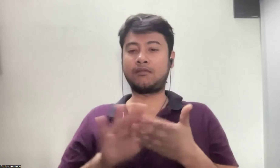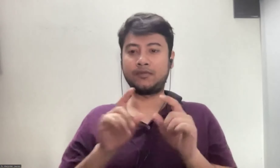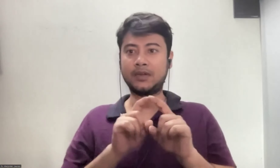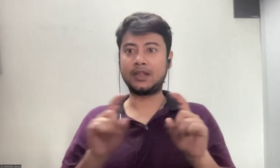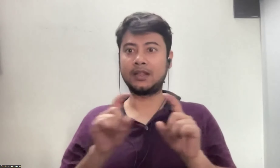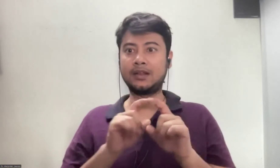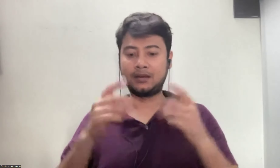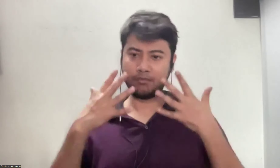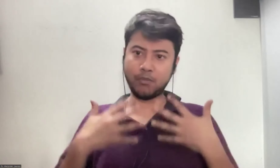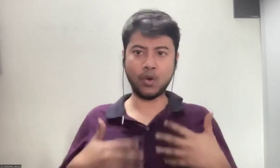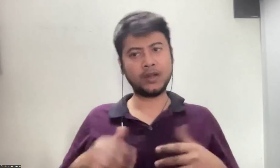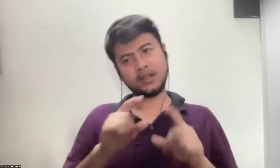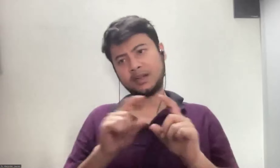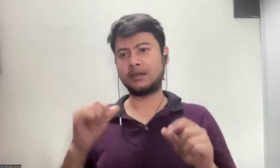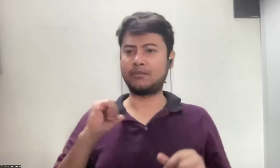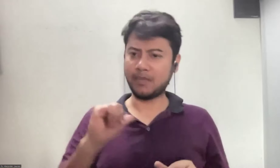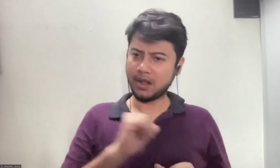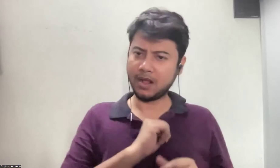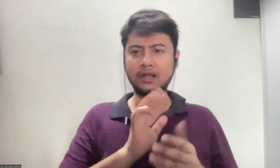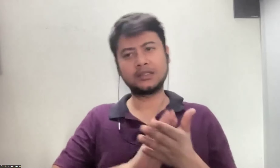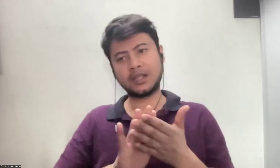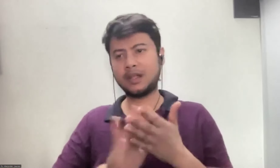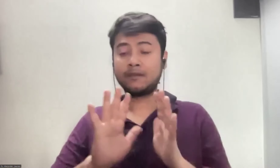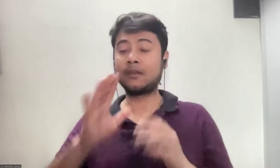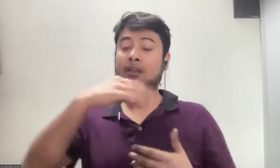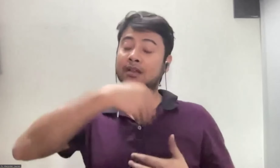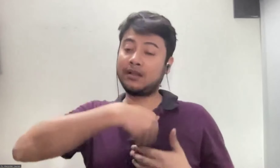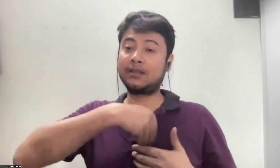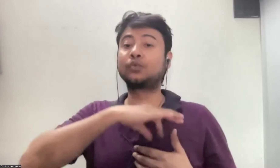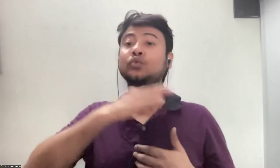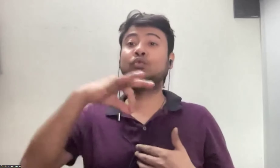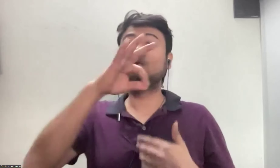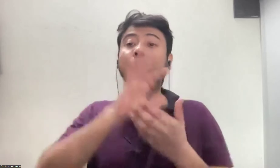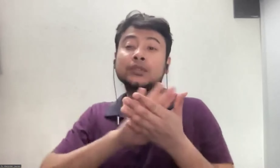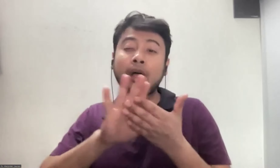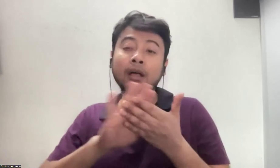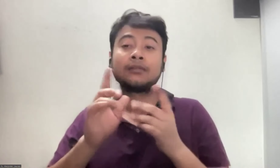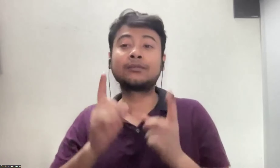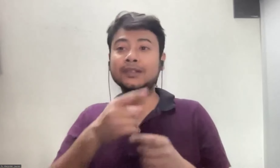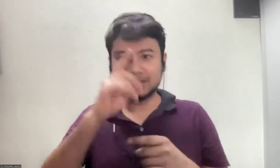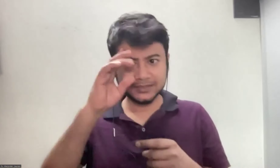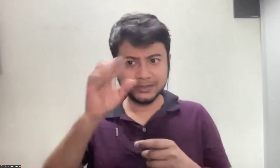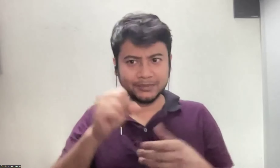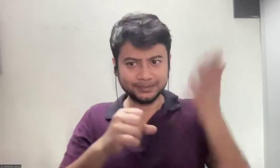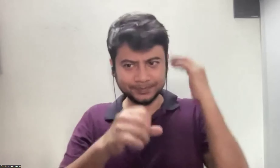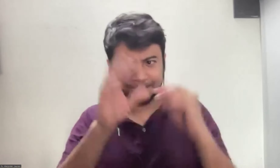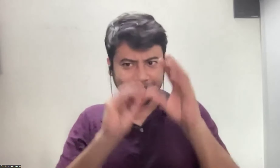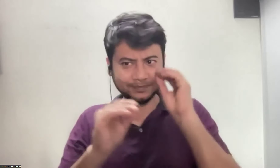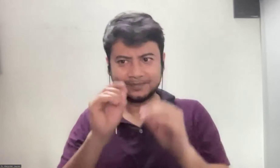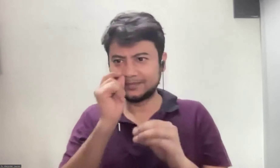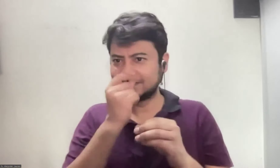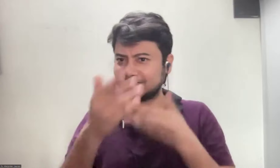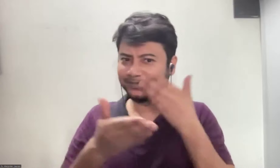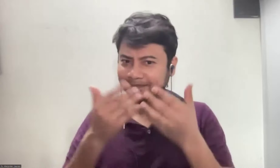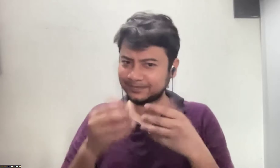pure. Actually, we all are pure, but because we come into this material world and you know, we have so